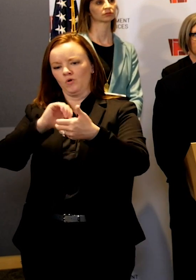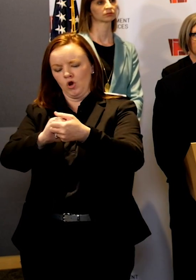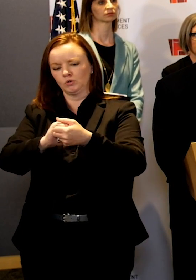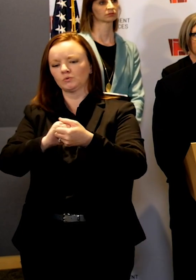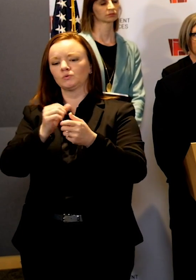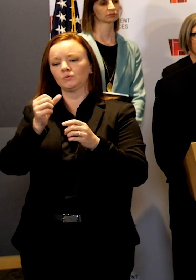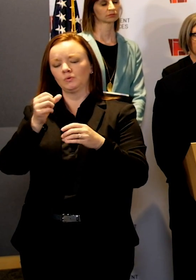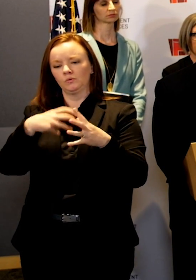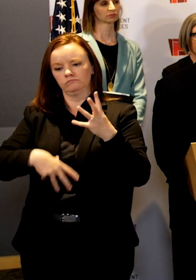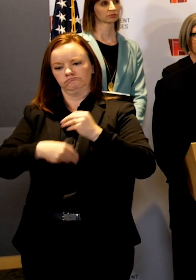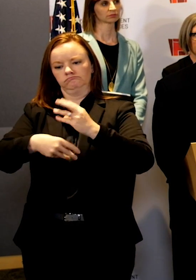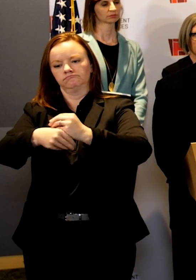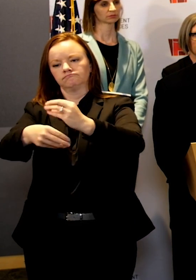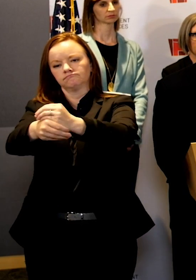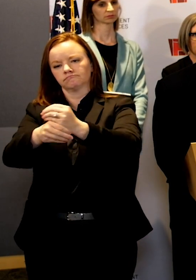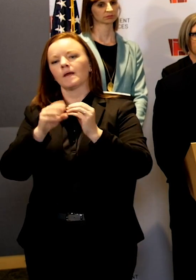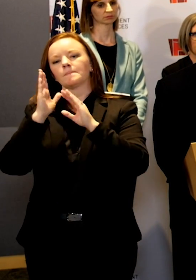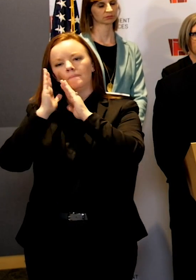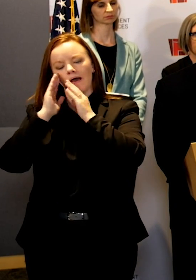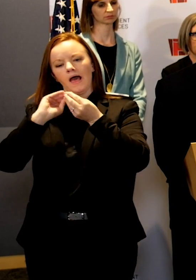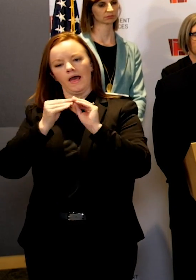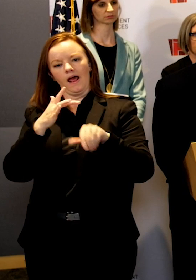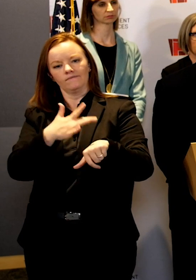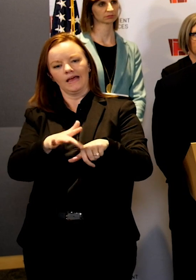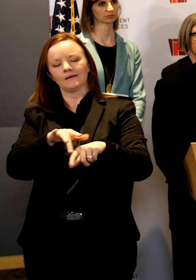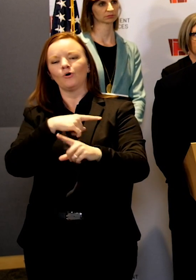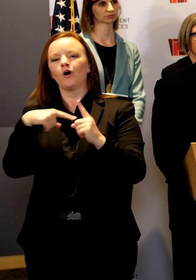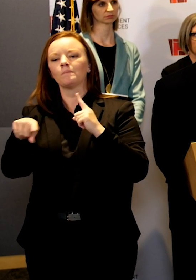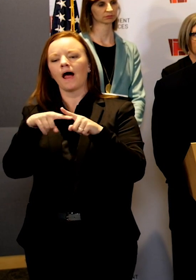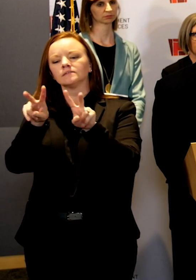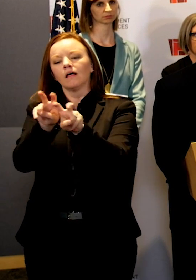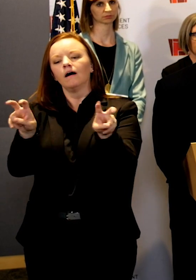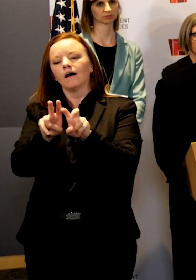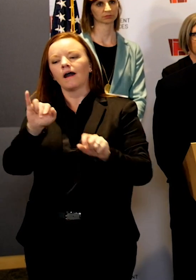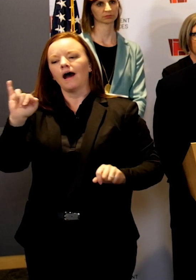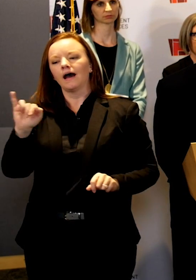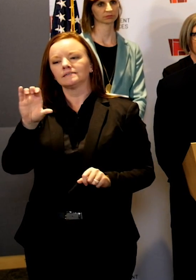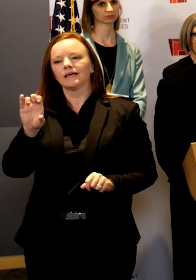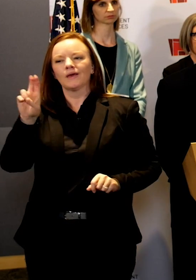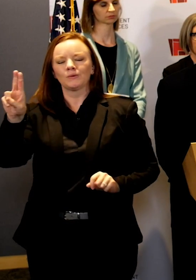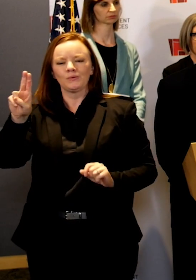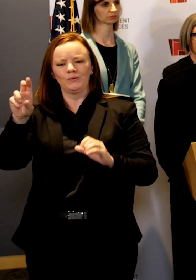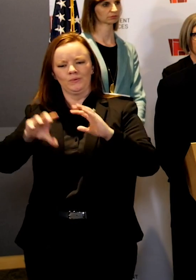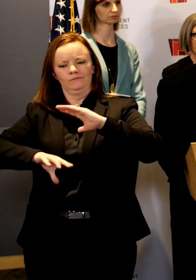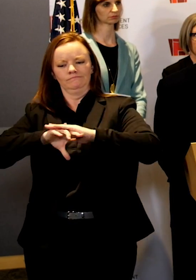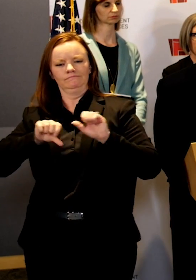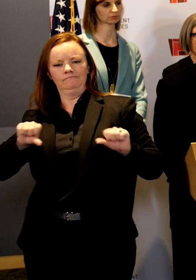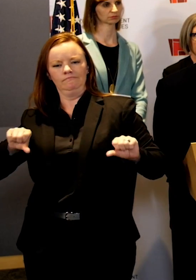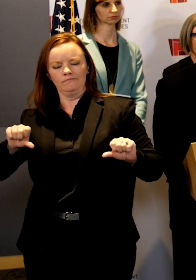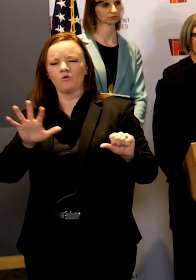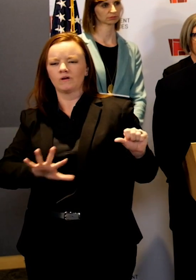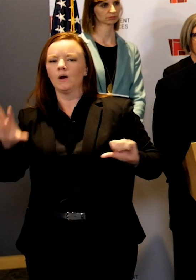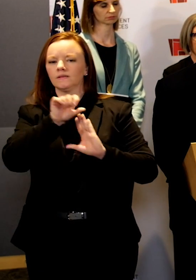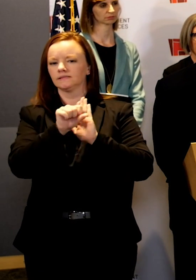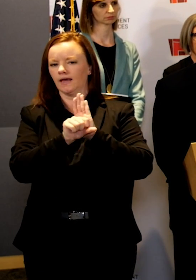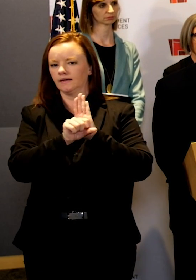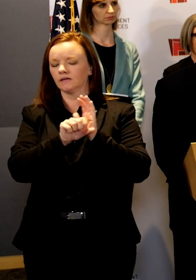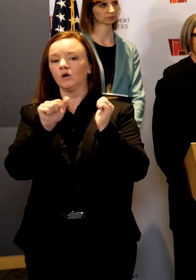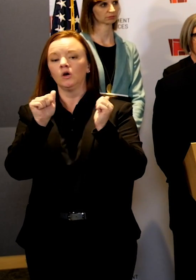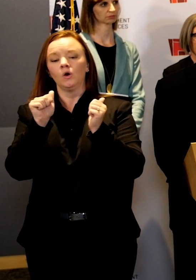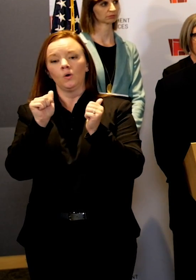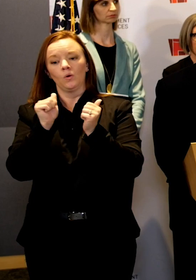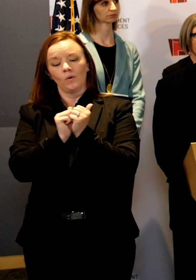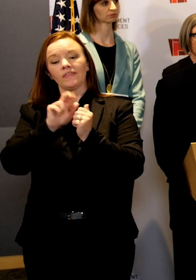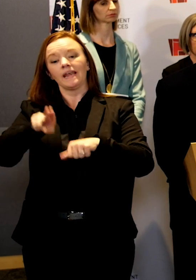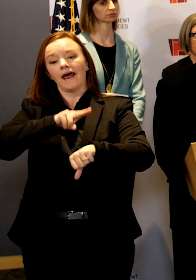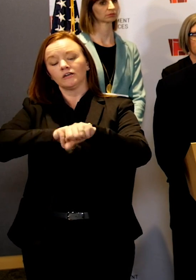bed availability and looking at the ICU capacity around the state. With the declaration, the National